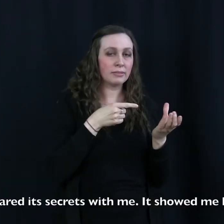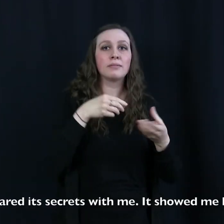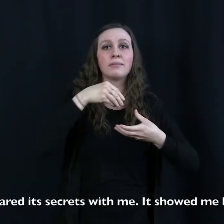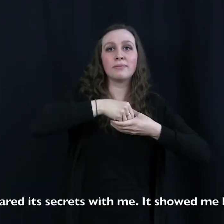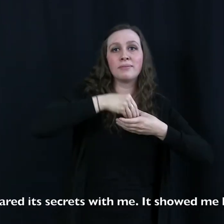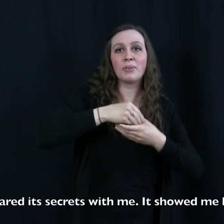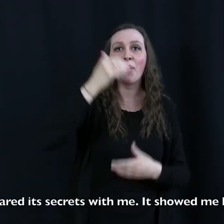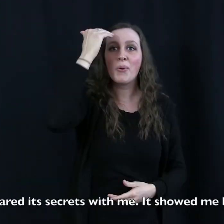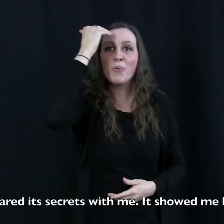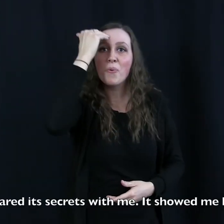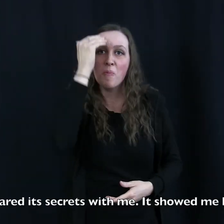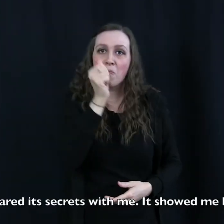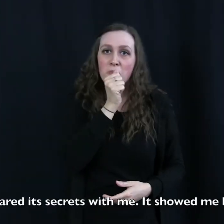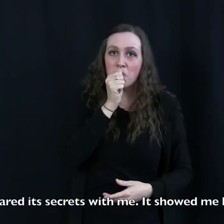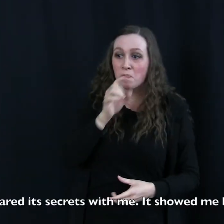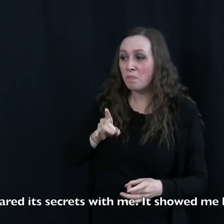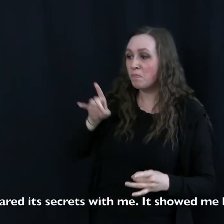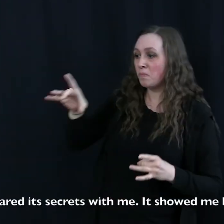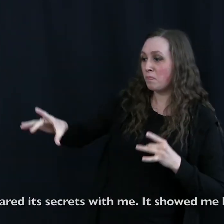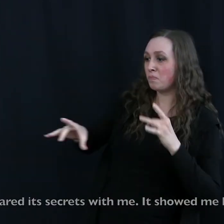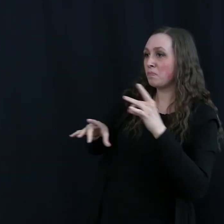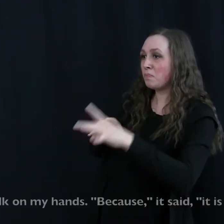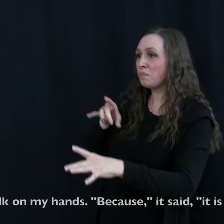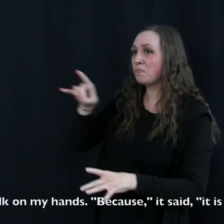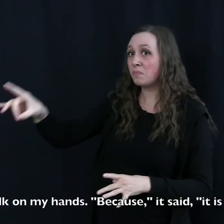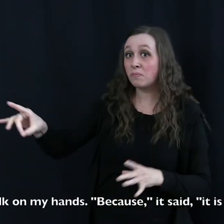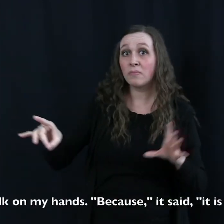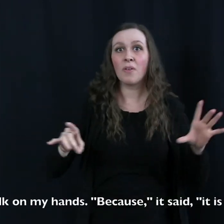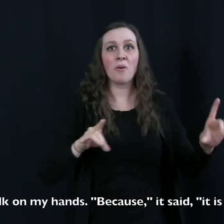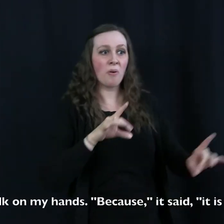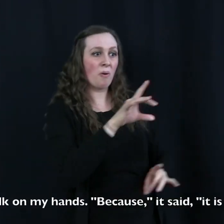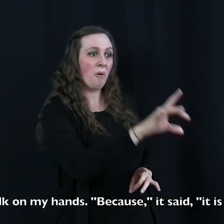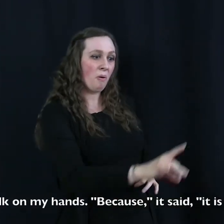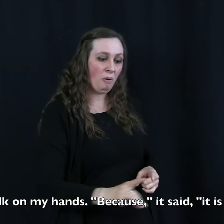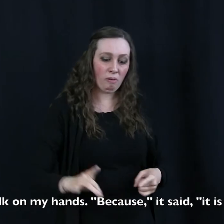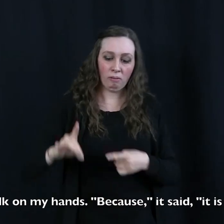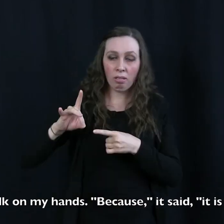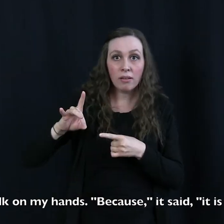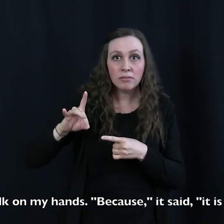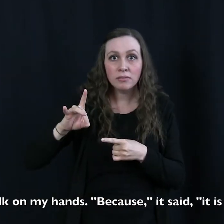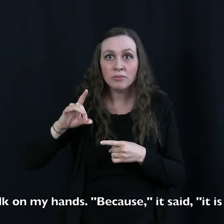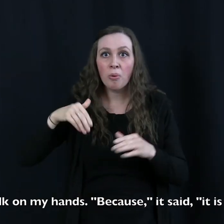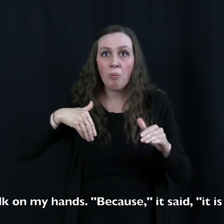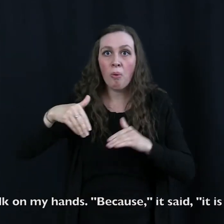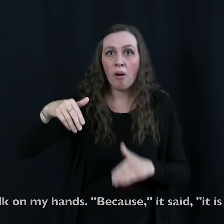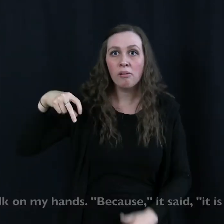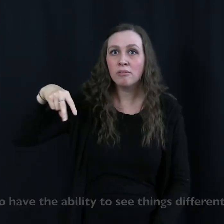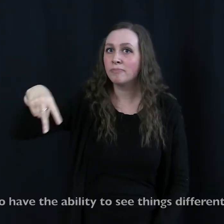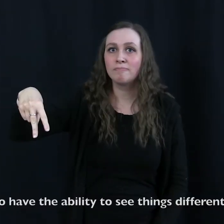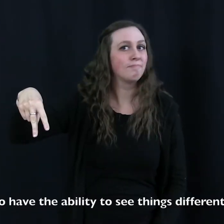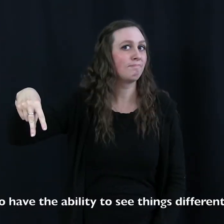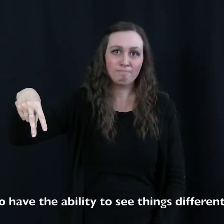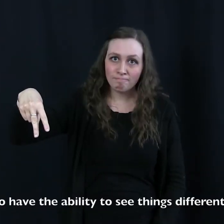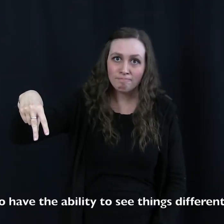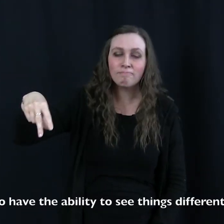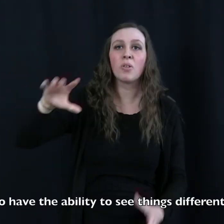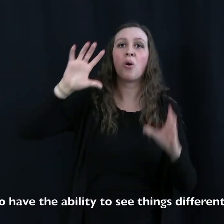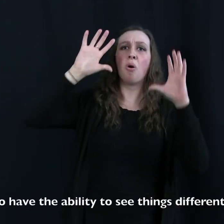It shared its secrets with me. It showed me how to walk on my hands, because it said, it is good to have the ability to see things